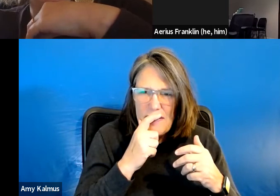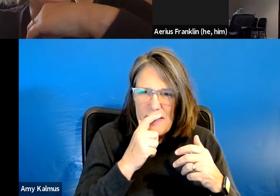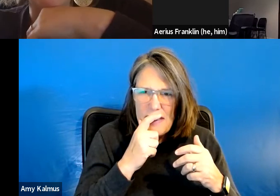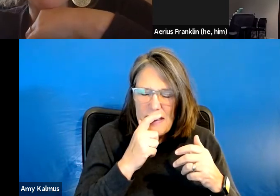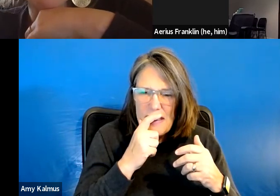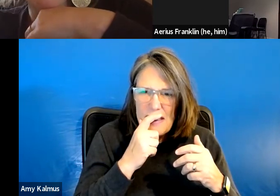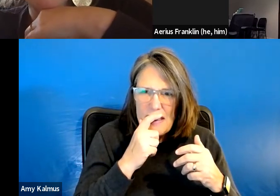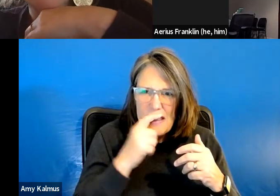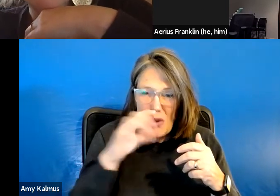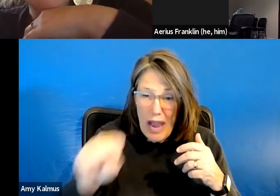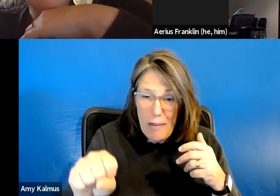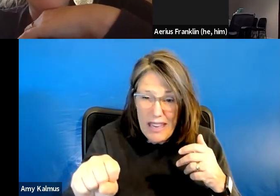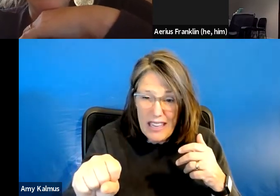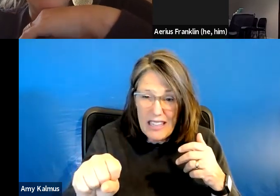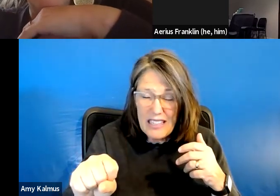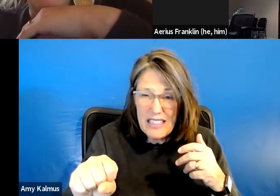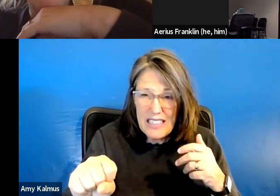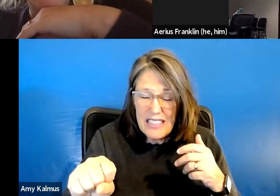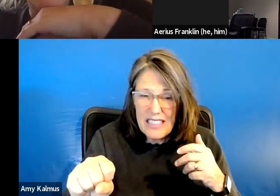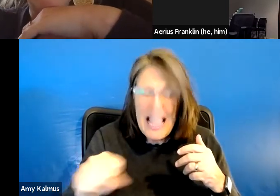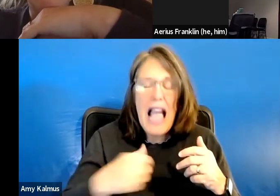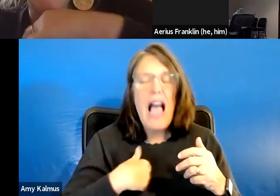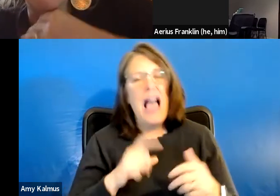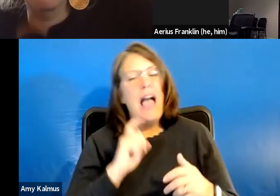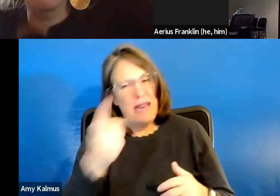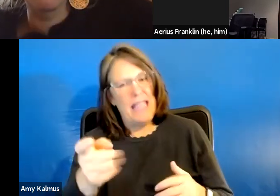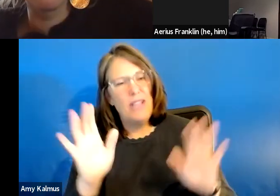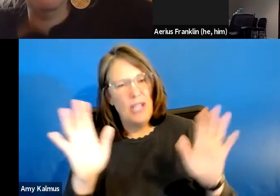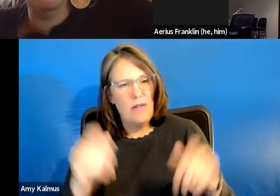twisting, pinching, grabbing, I'm going to give it to you. Yep.